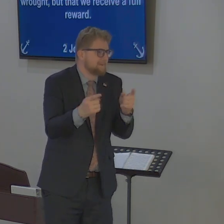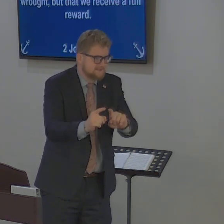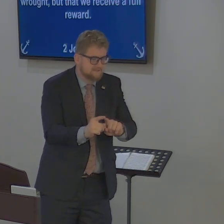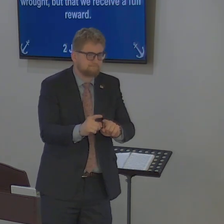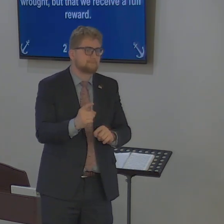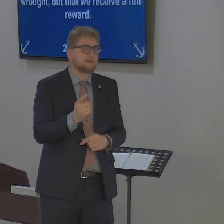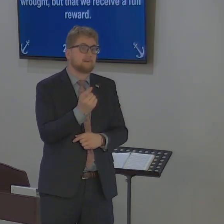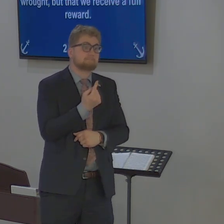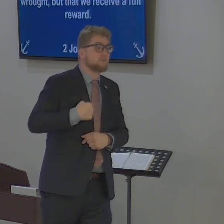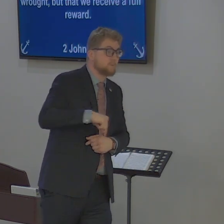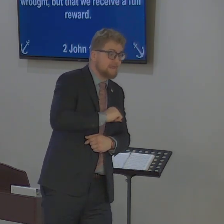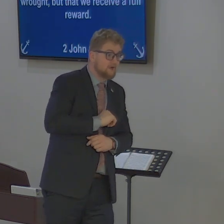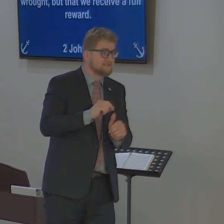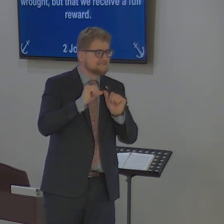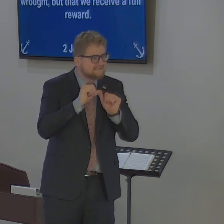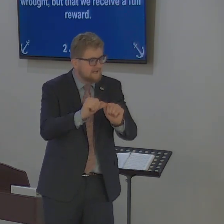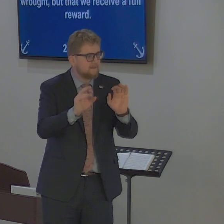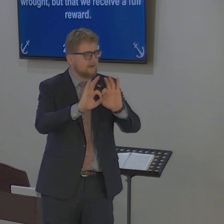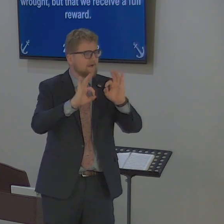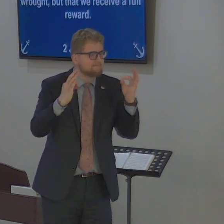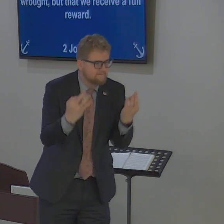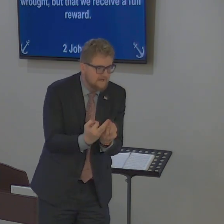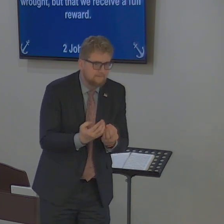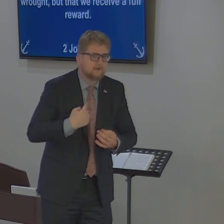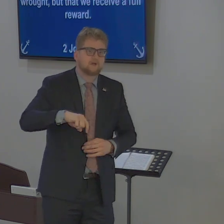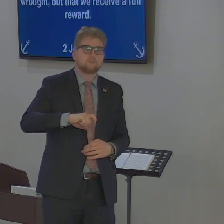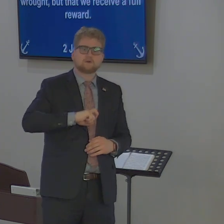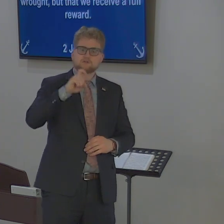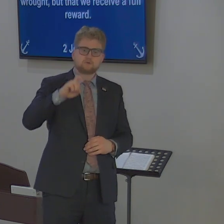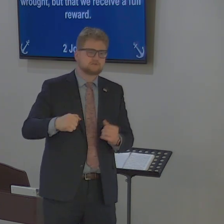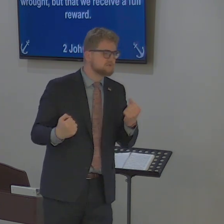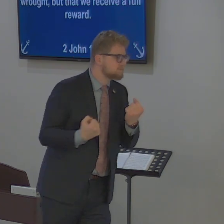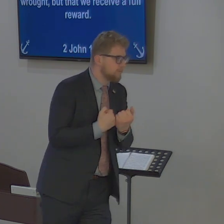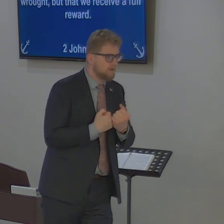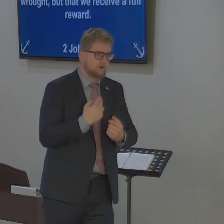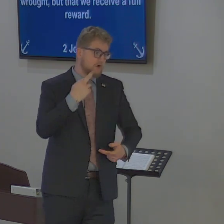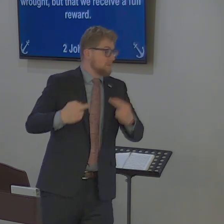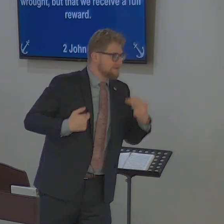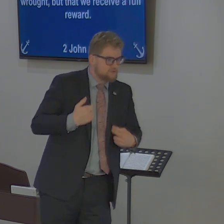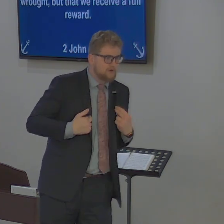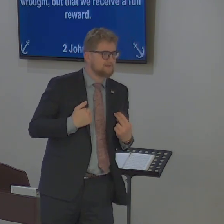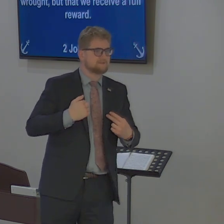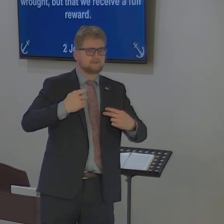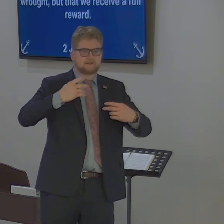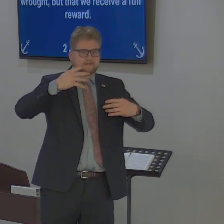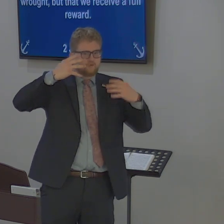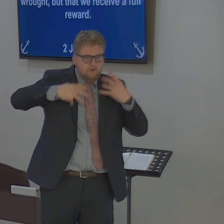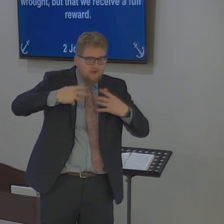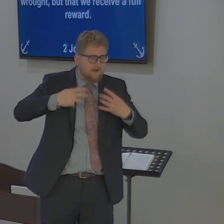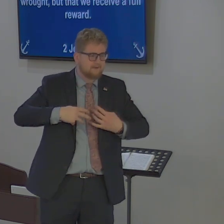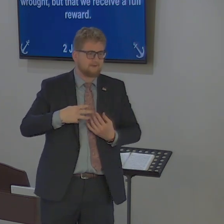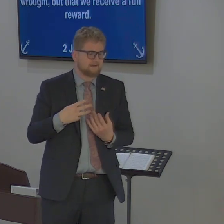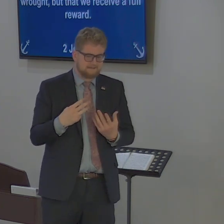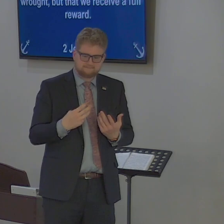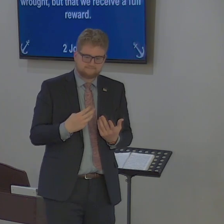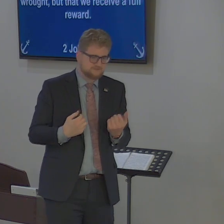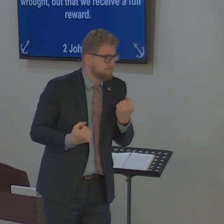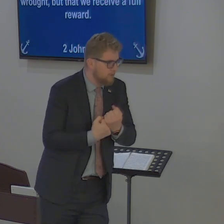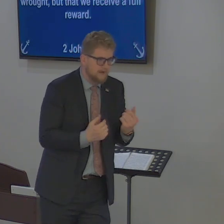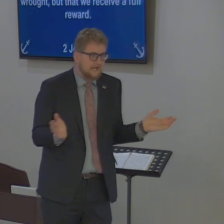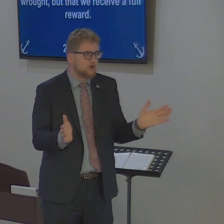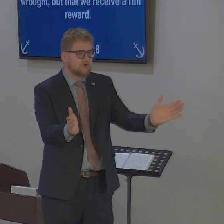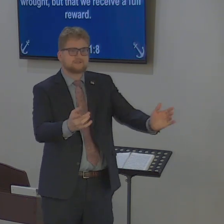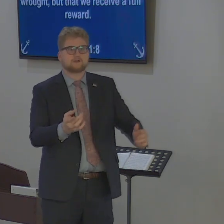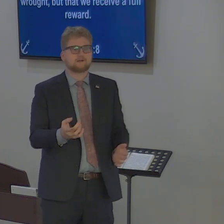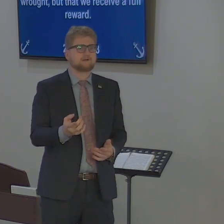to forbear, to help, to rejoice, to cry, to support, to encourage.